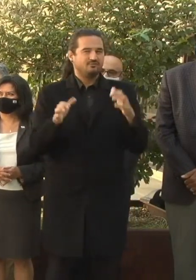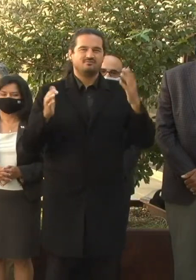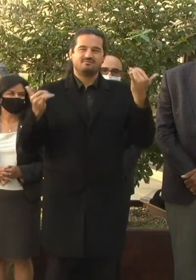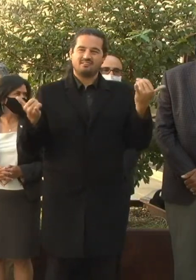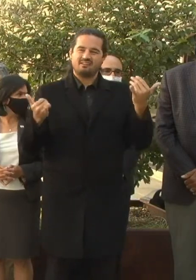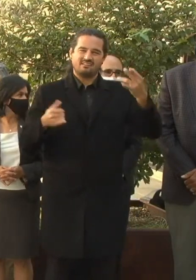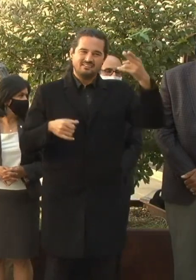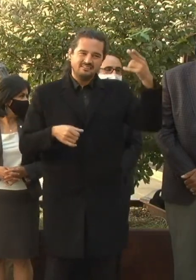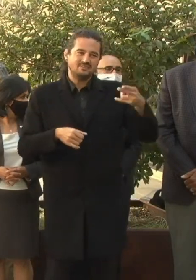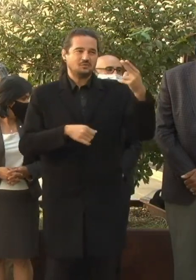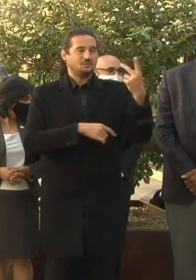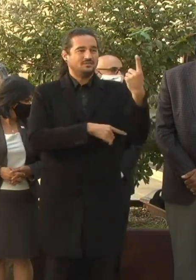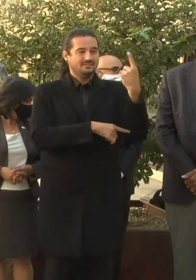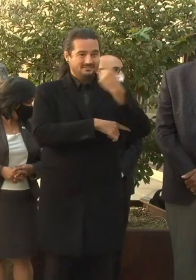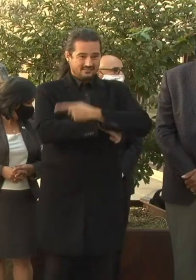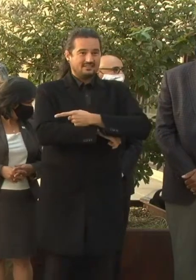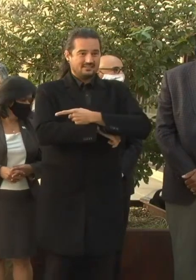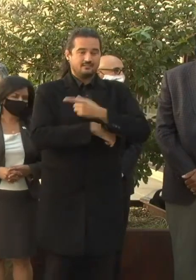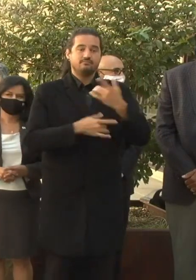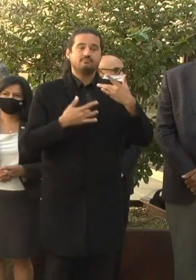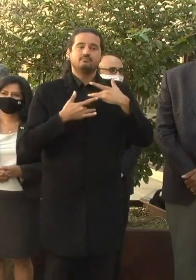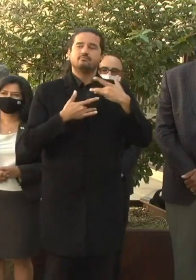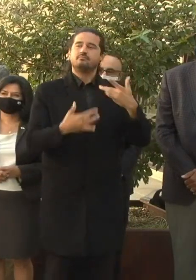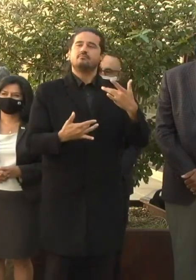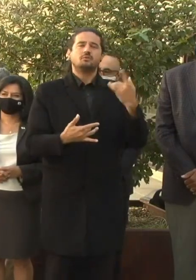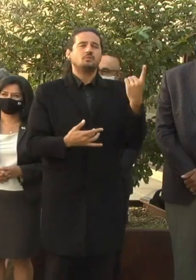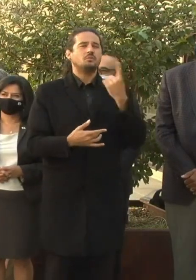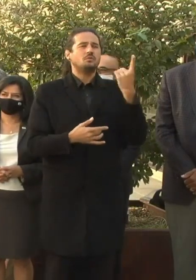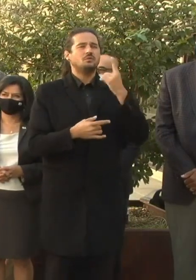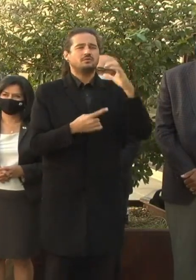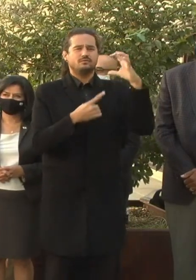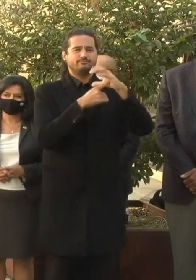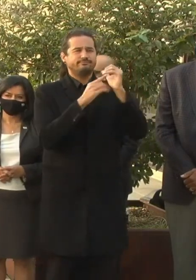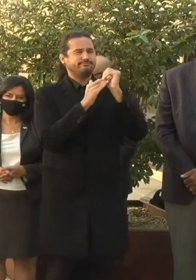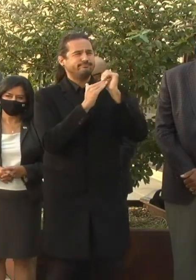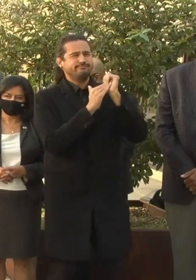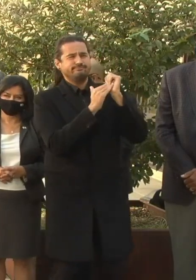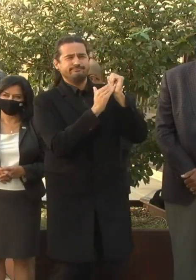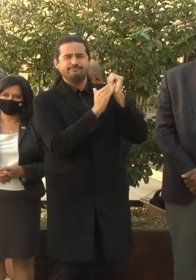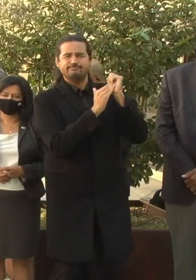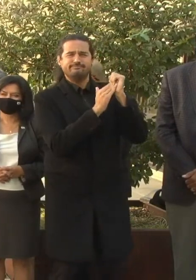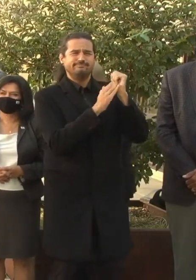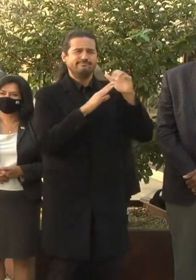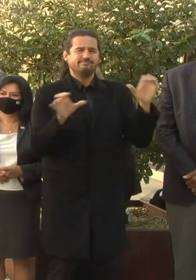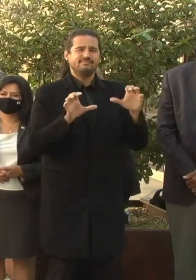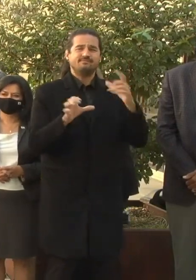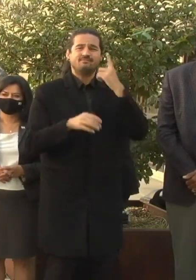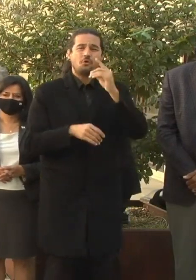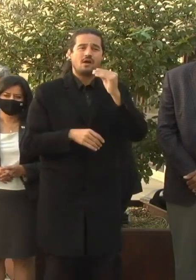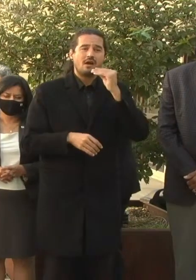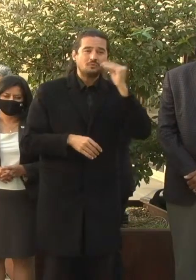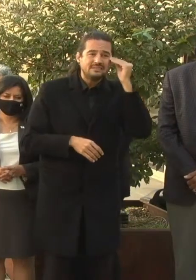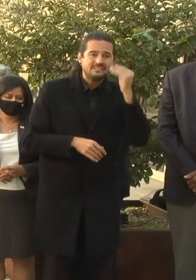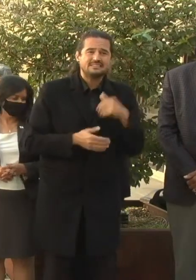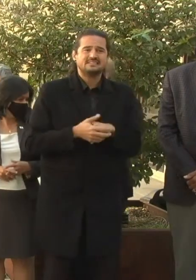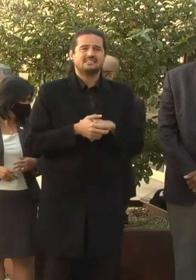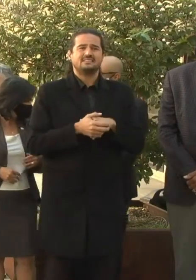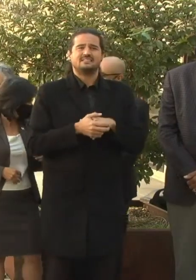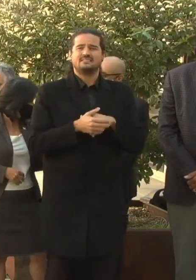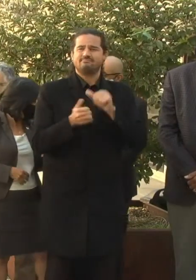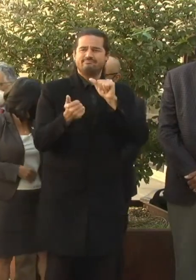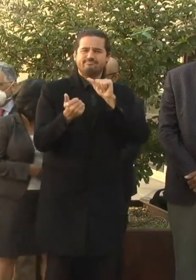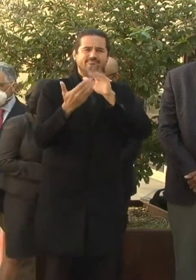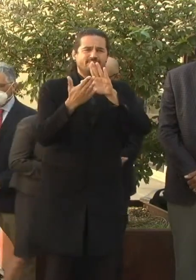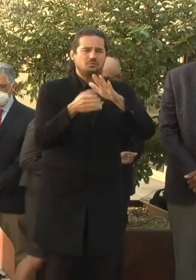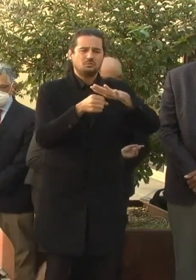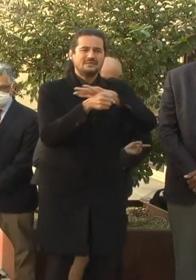been such an incredible champion for housing, someone who is a fierce regionalist, Assembly